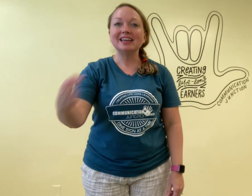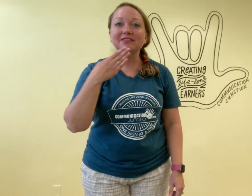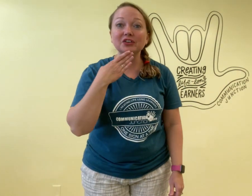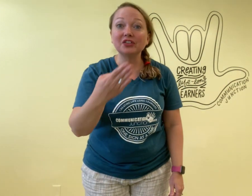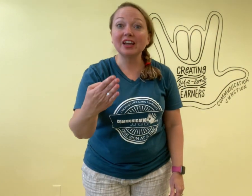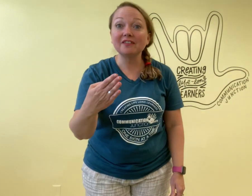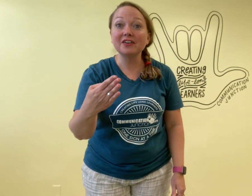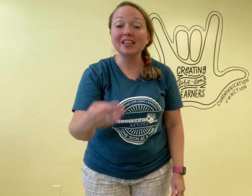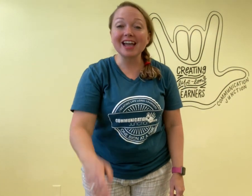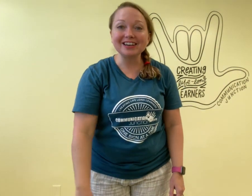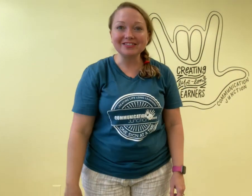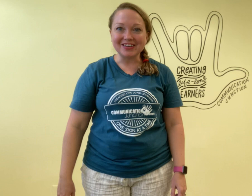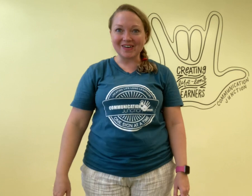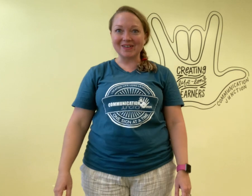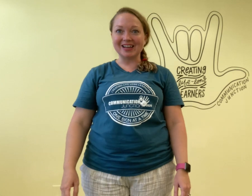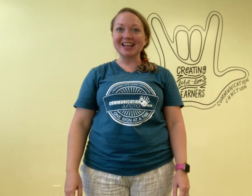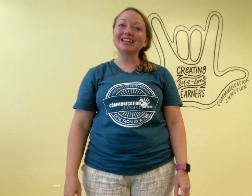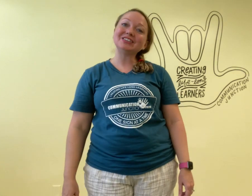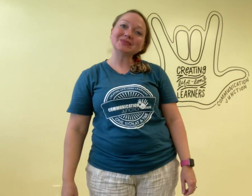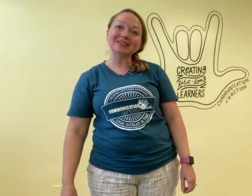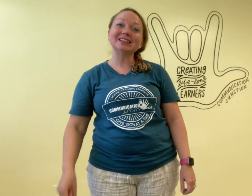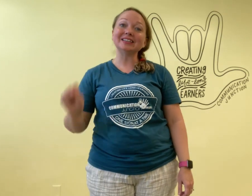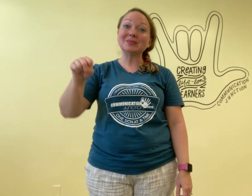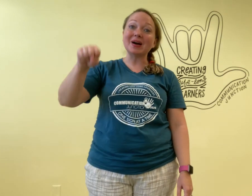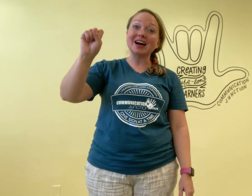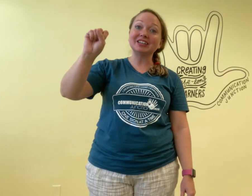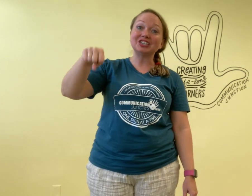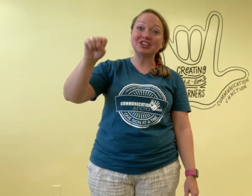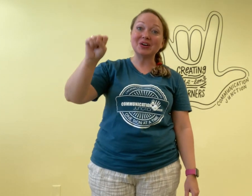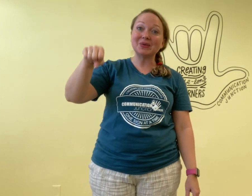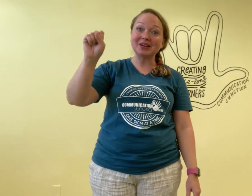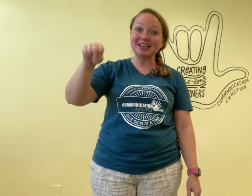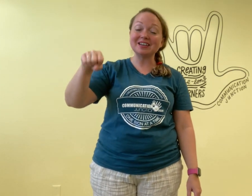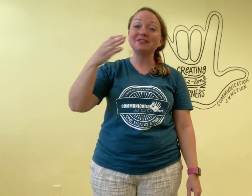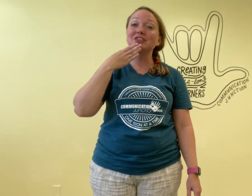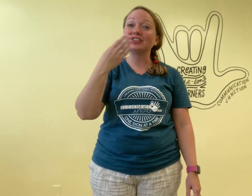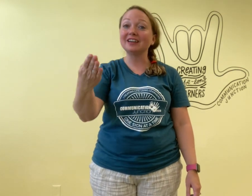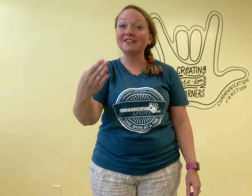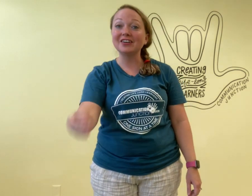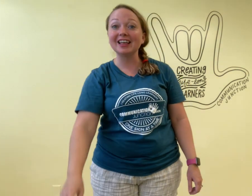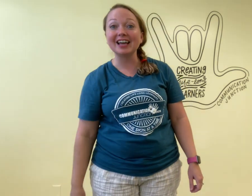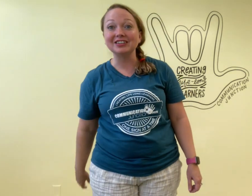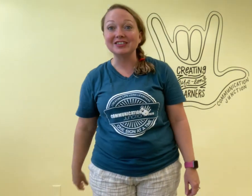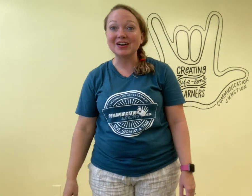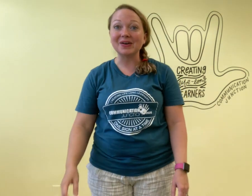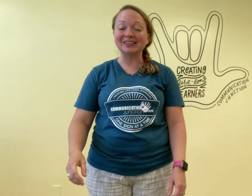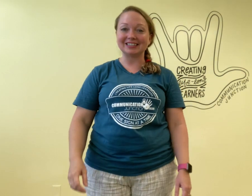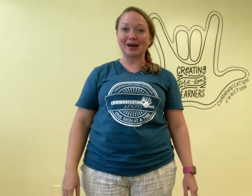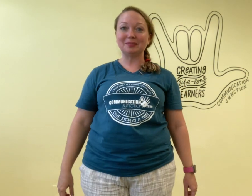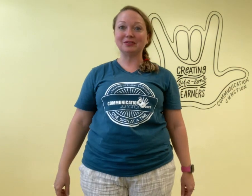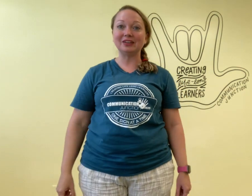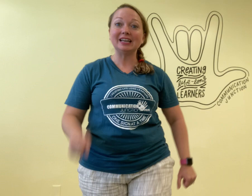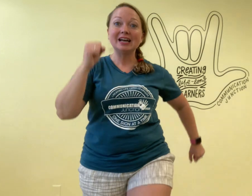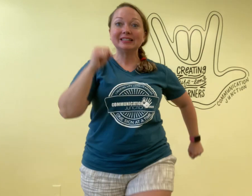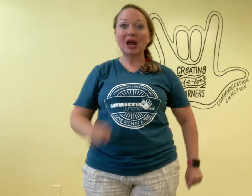you're thankful and you know it and you really want to show it, if you're thankful and you know it, stomp your feet. Stomp,